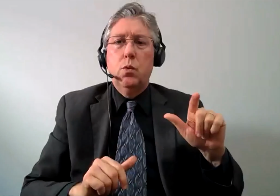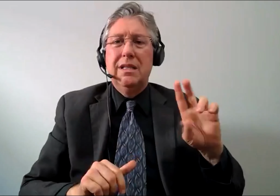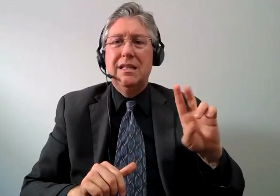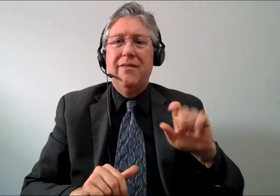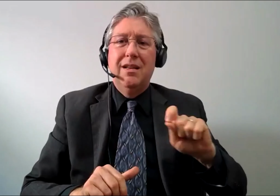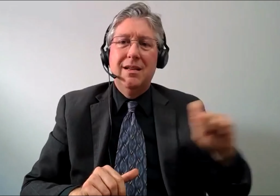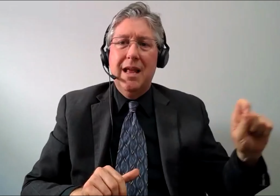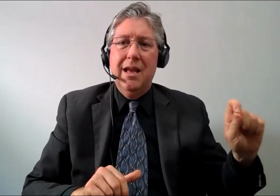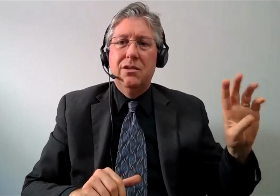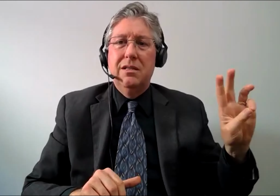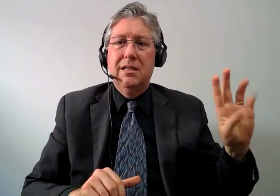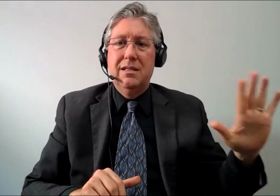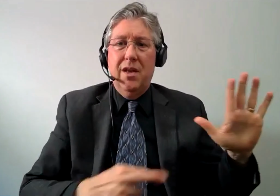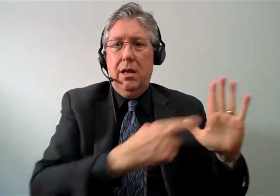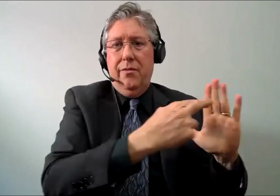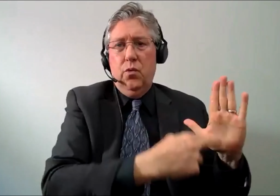27-65 rules.